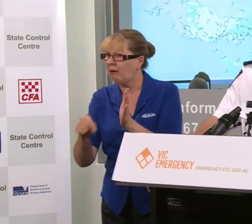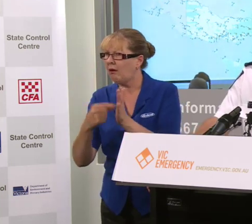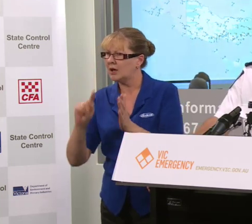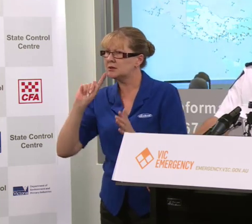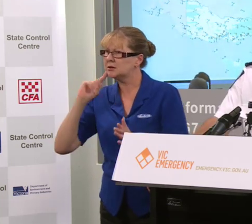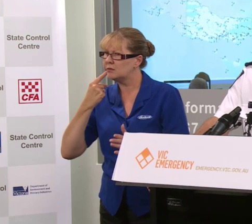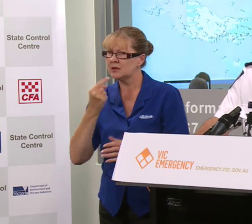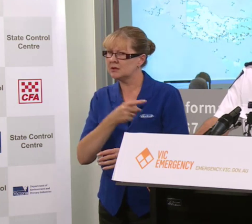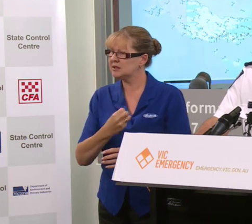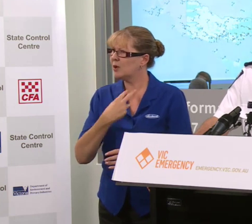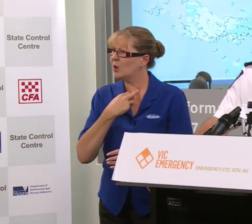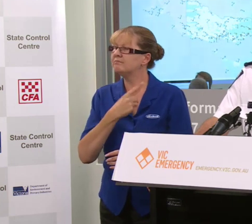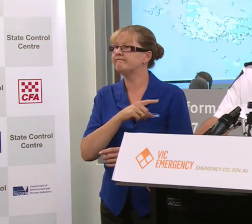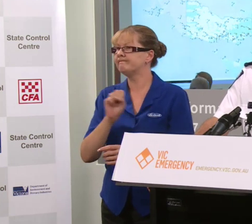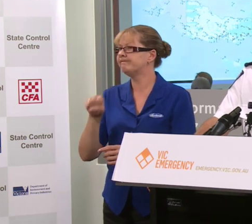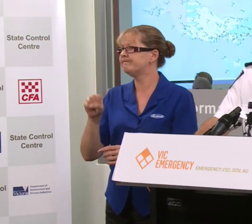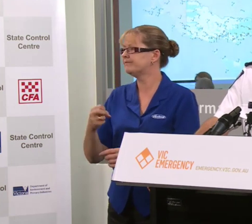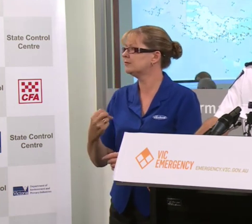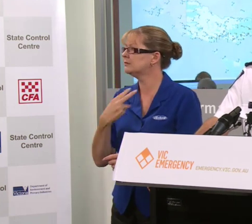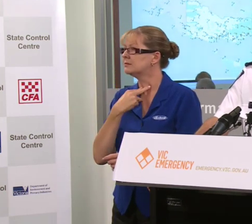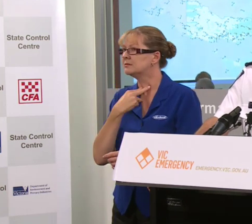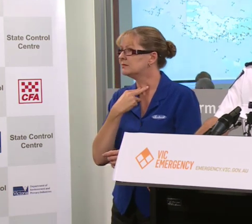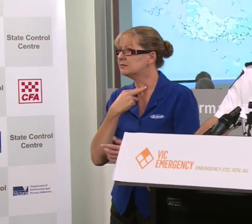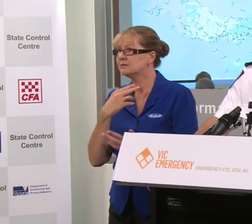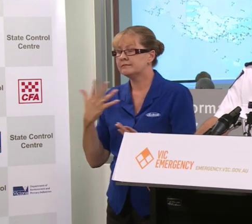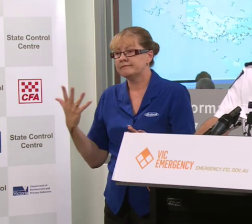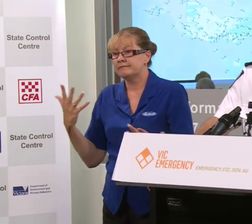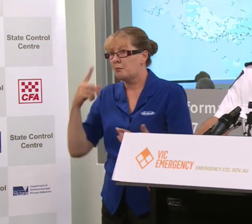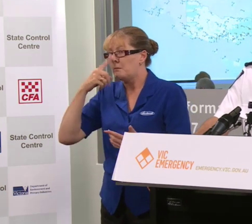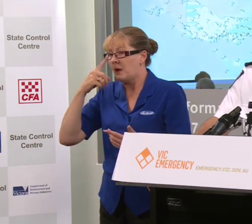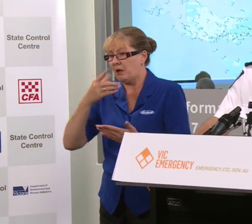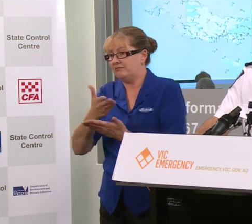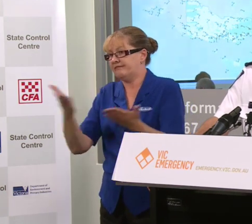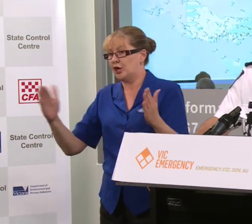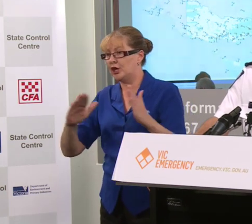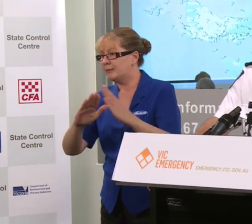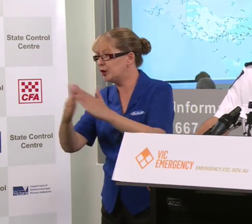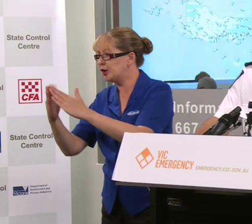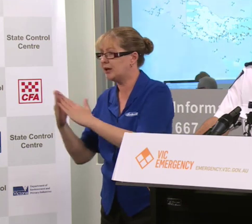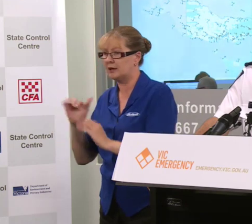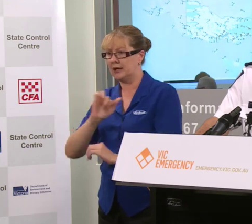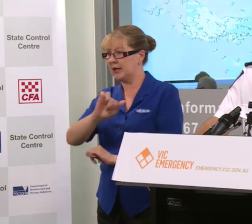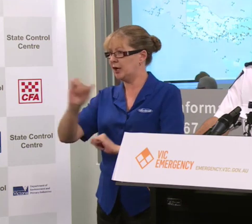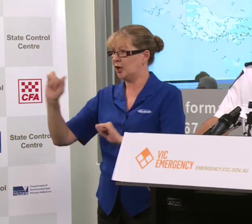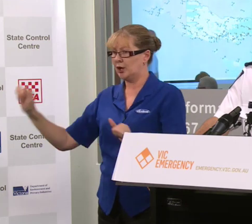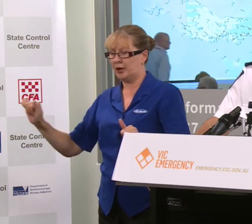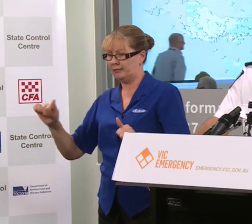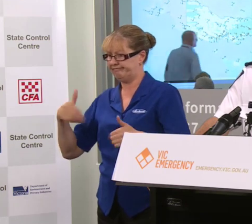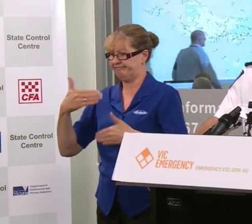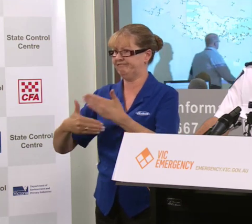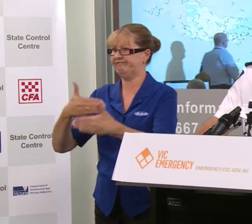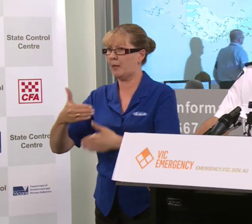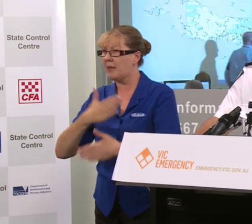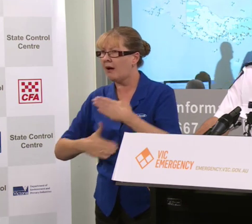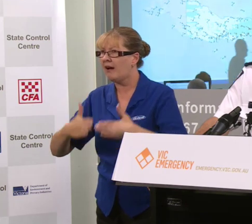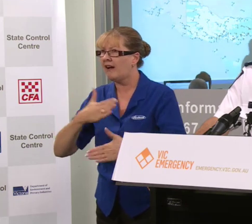Yes, it is disappointing, and obviously I think that's a community and societal issue about how people behave in the landscape, and